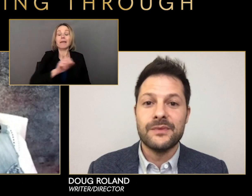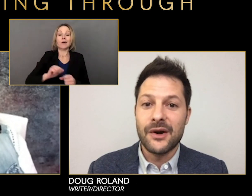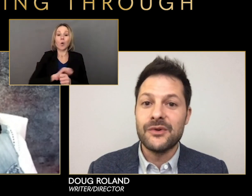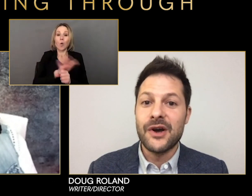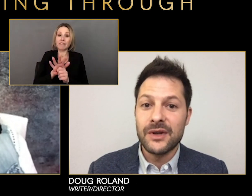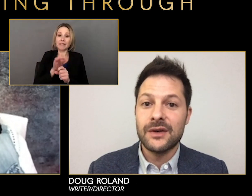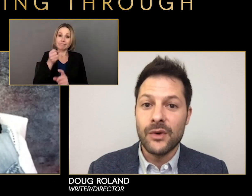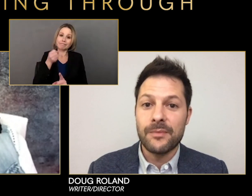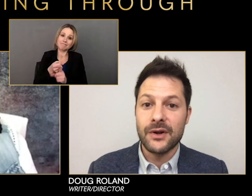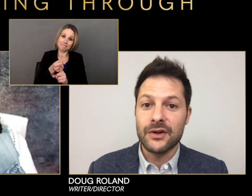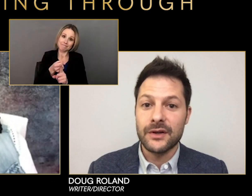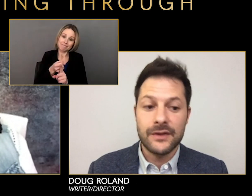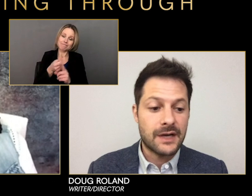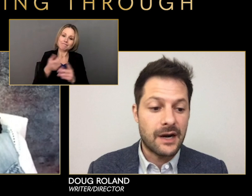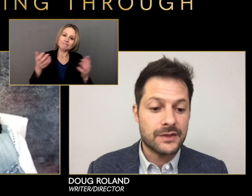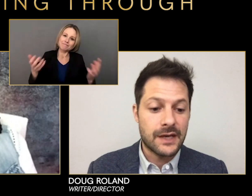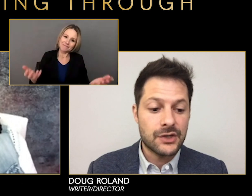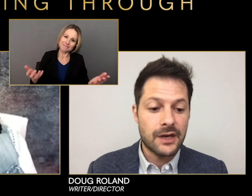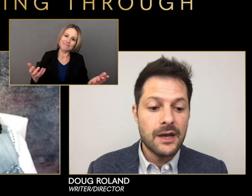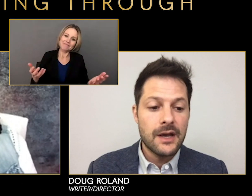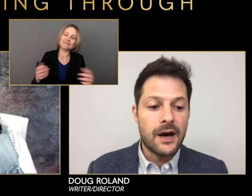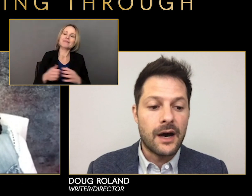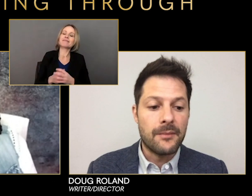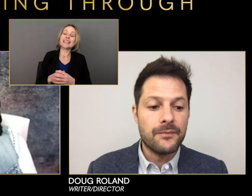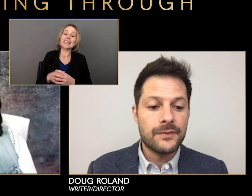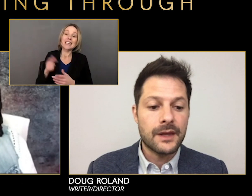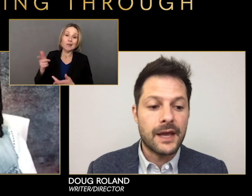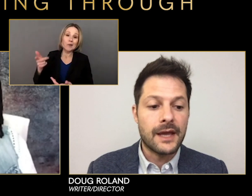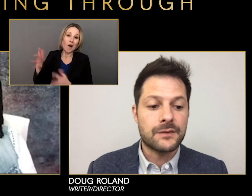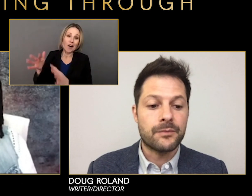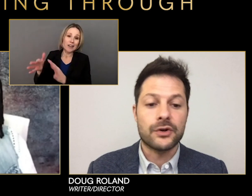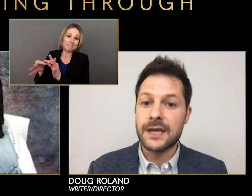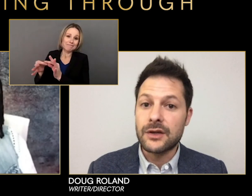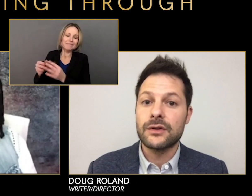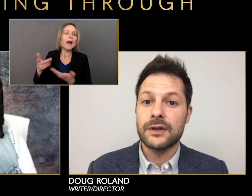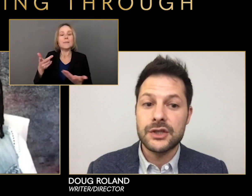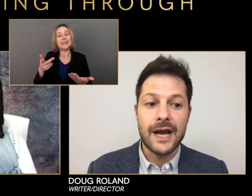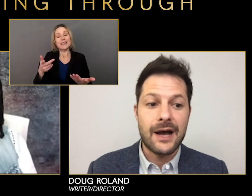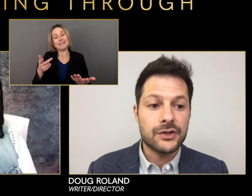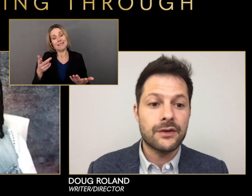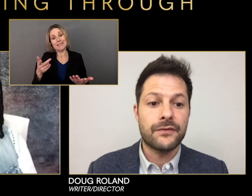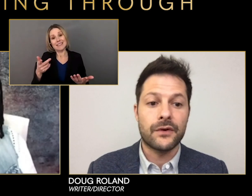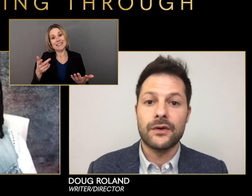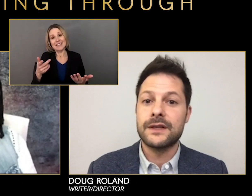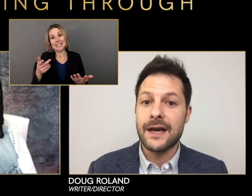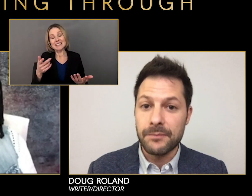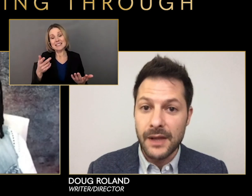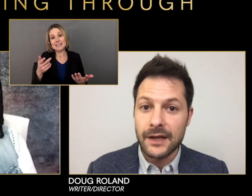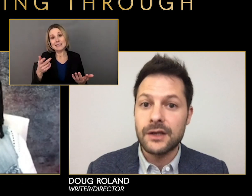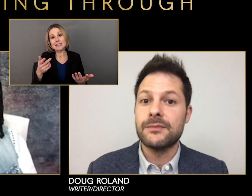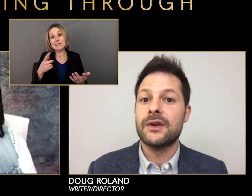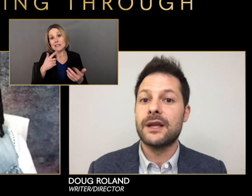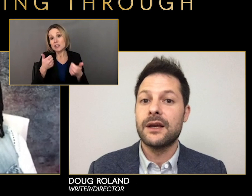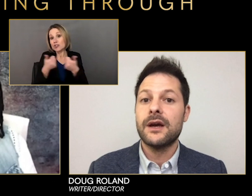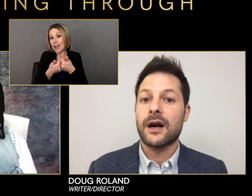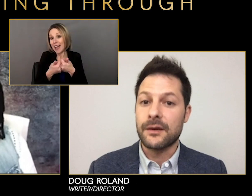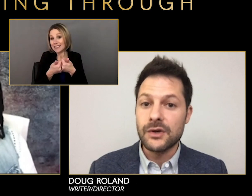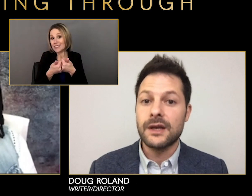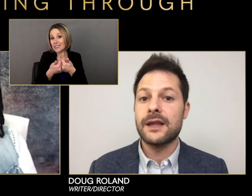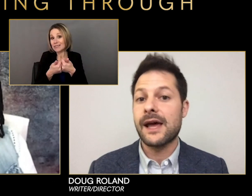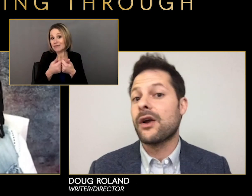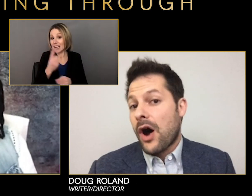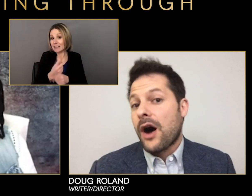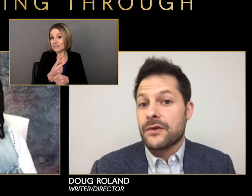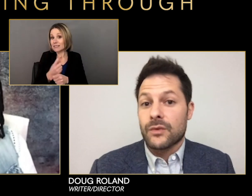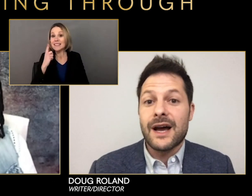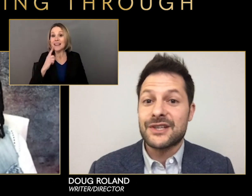you noted, Whoopi, earlier in this conversation, it's particularly challenging for the deaf-blind community, a